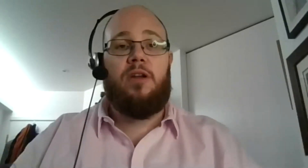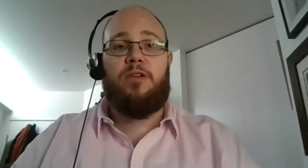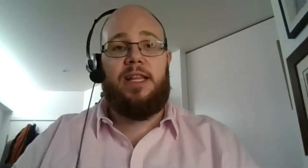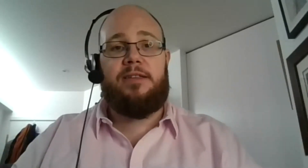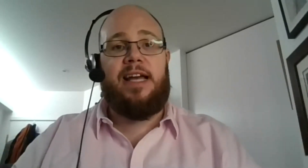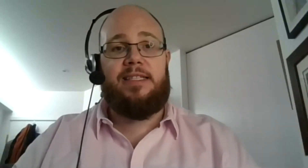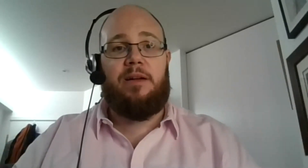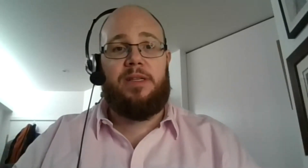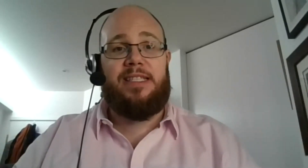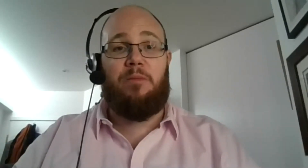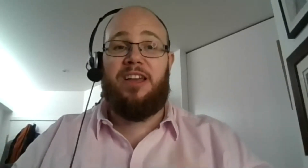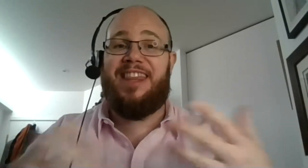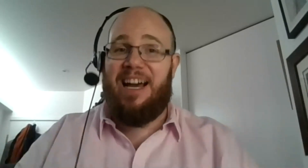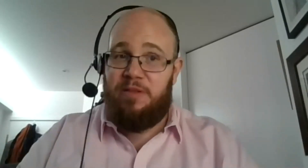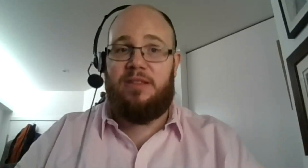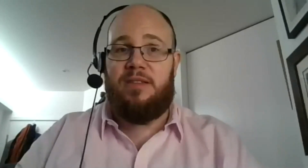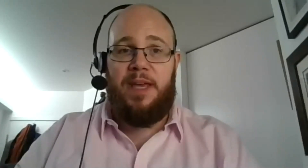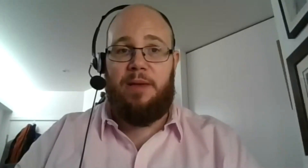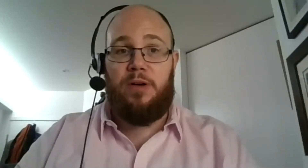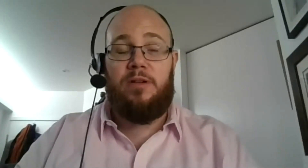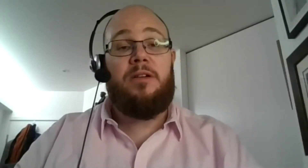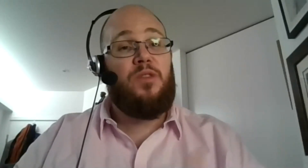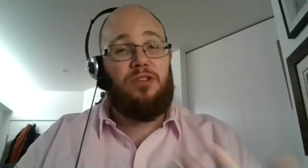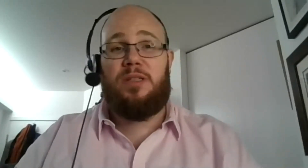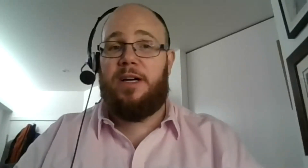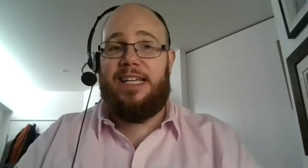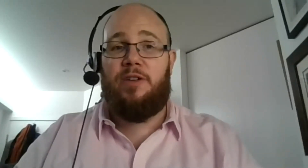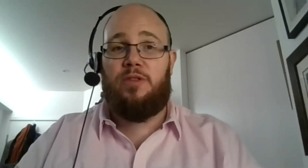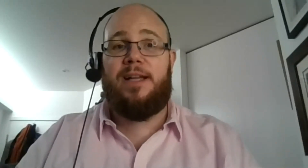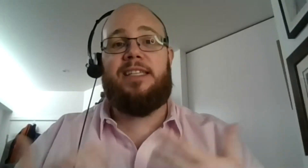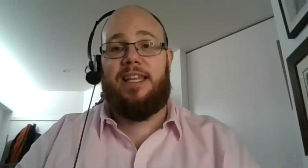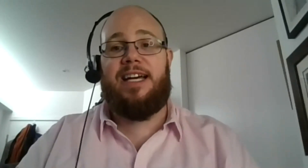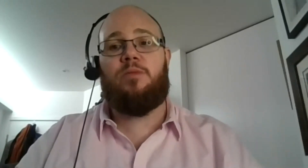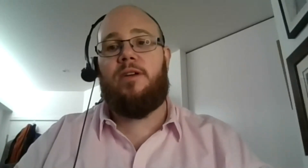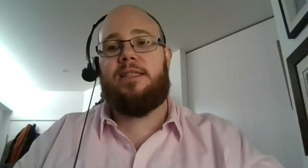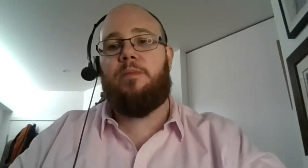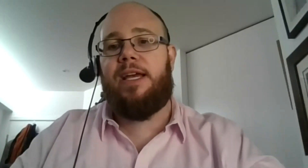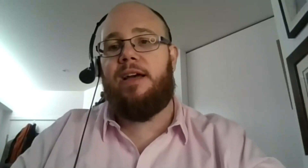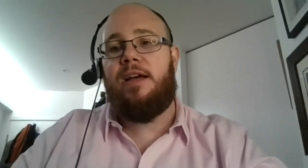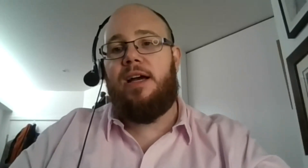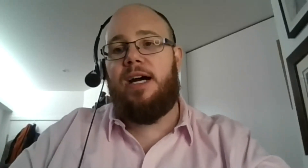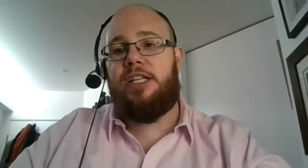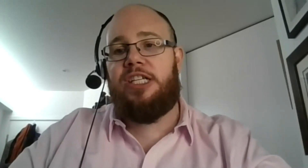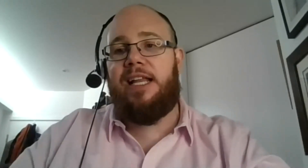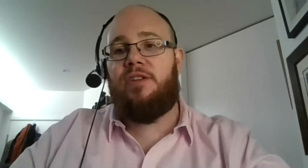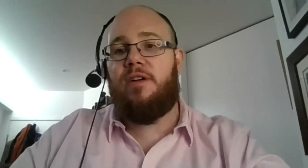bring those case numbers down by thousands of people, not just by 10 or 20. And that's why it's a bigger challenge for